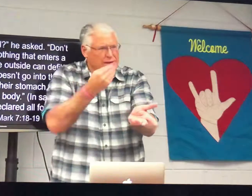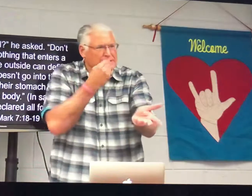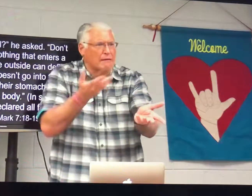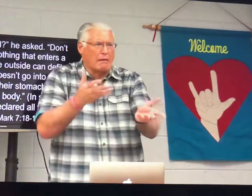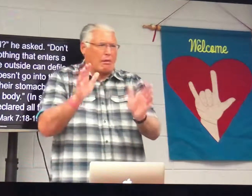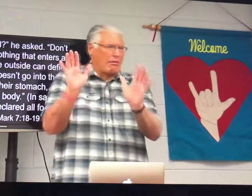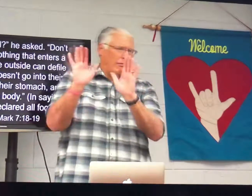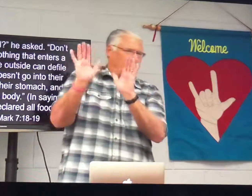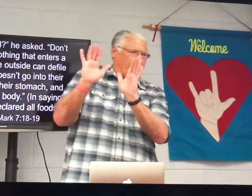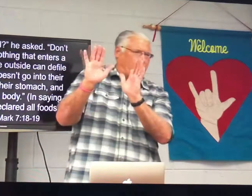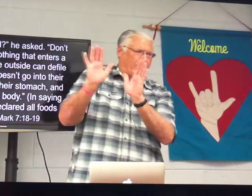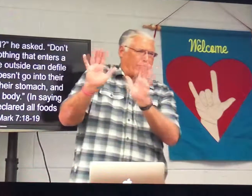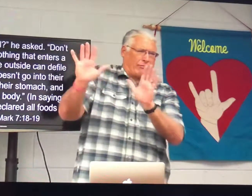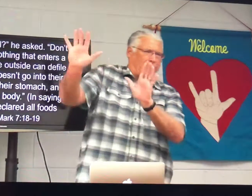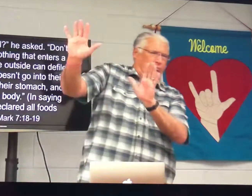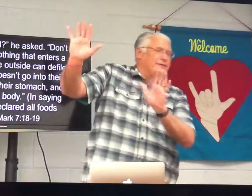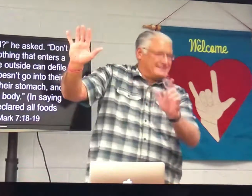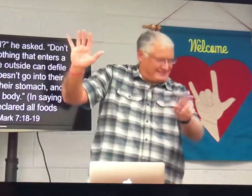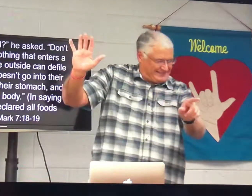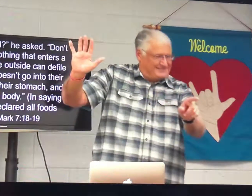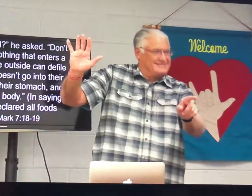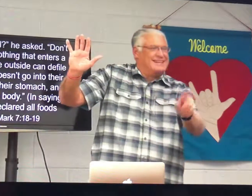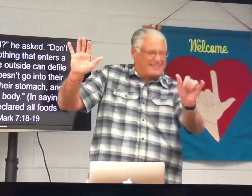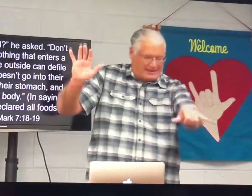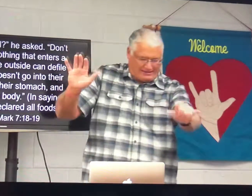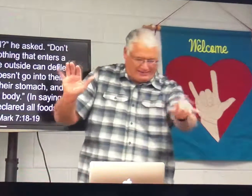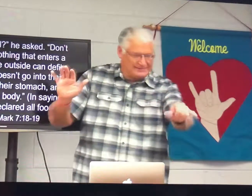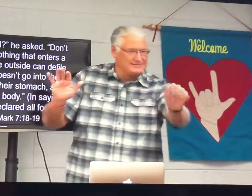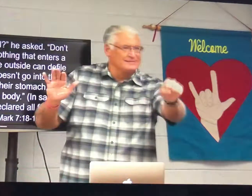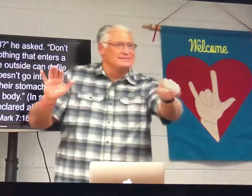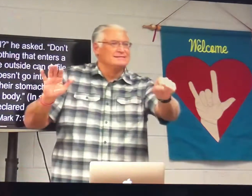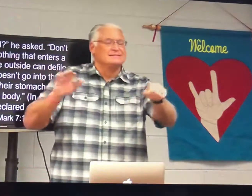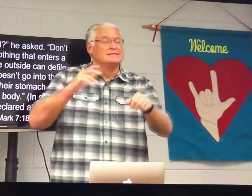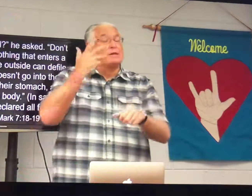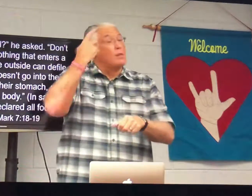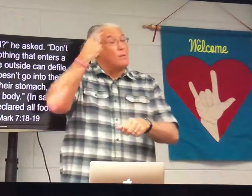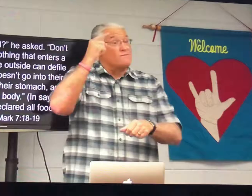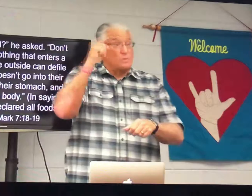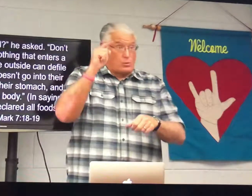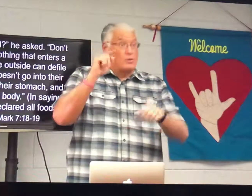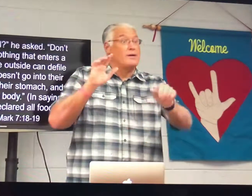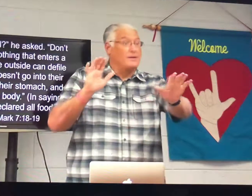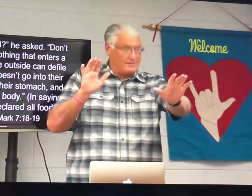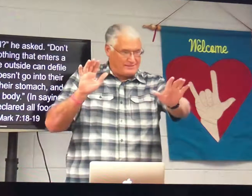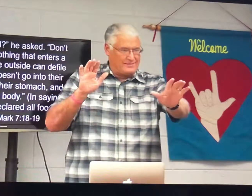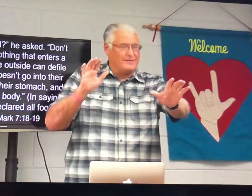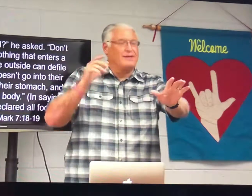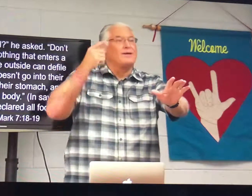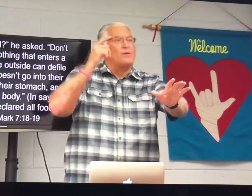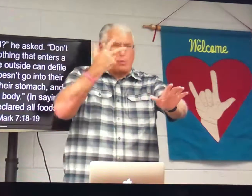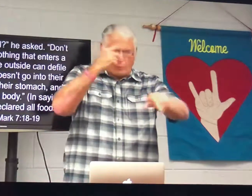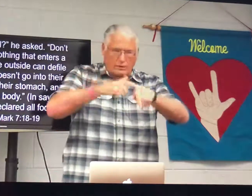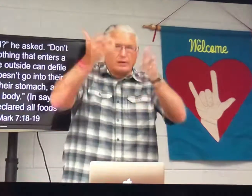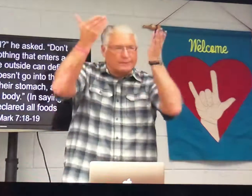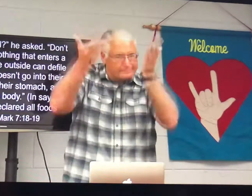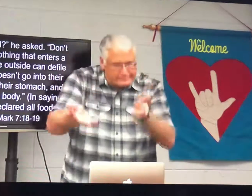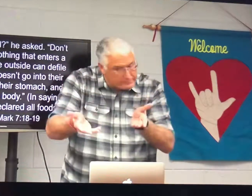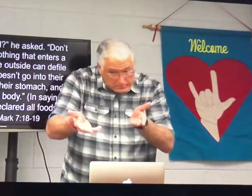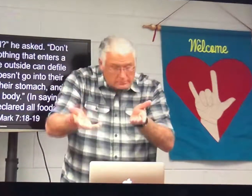can use either one to set up the up. You know, you can go up, fastball up, and then change the speed curveball below, or the curveball